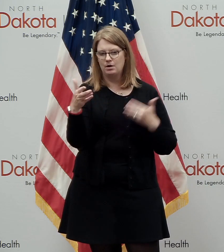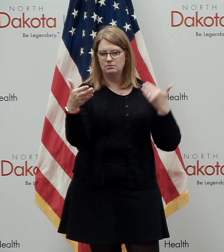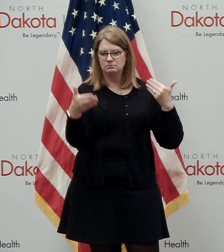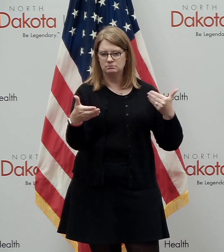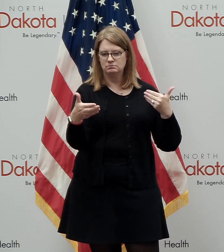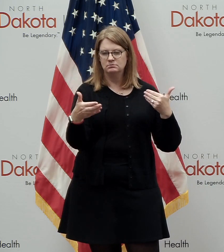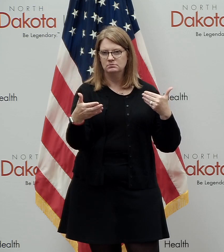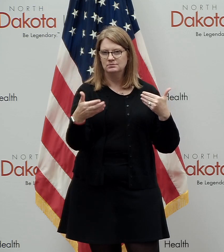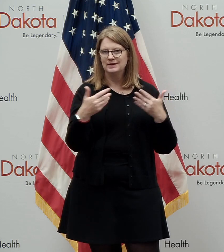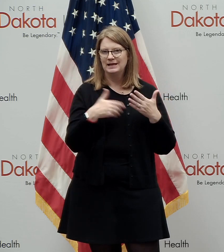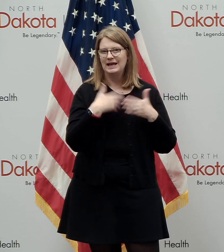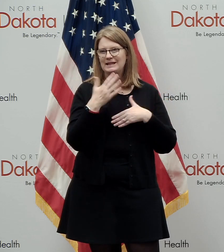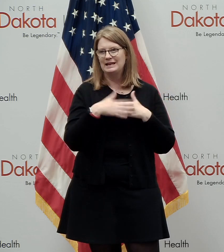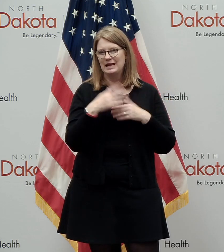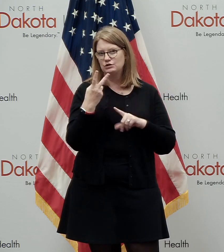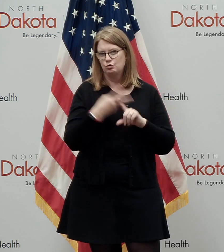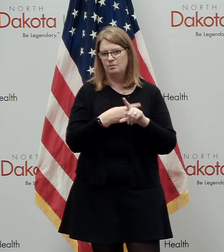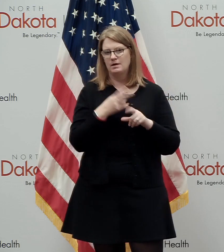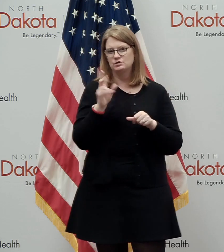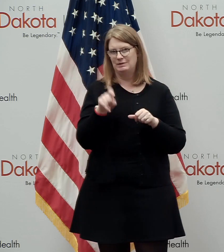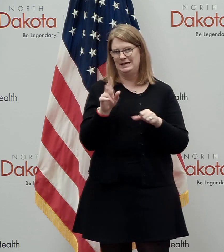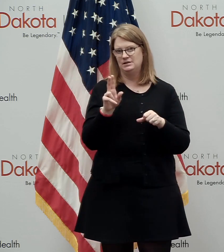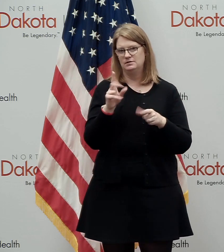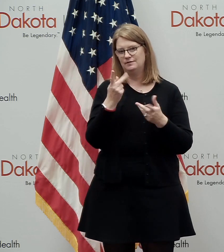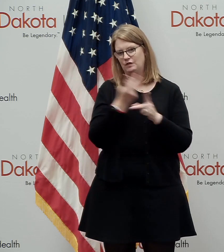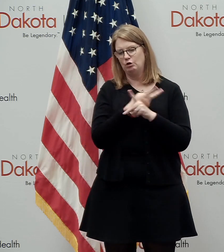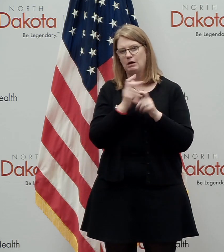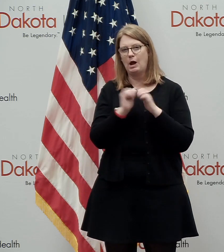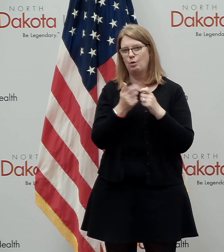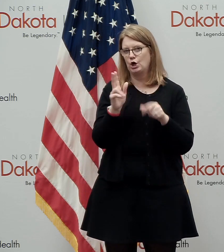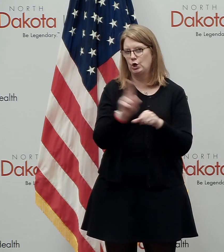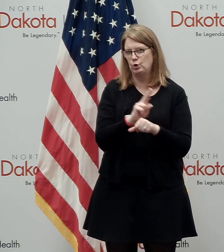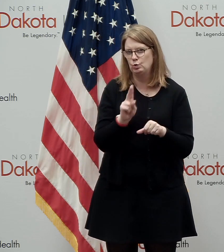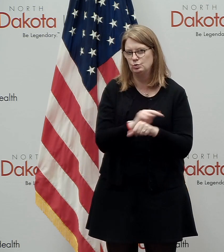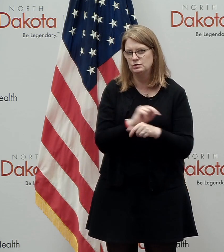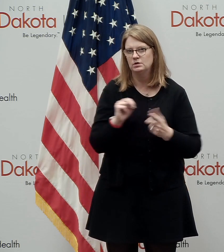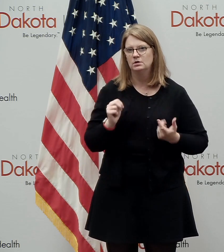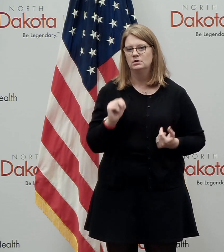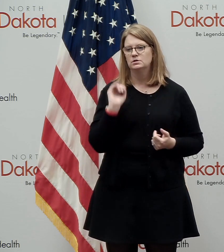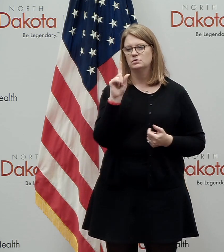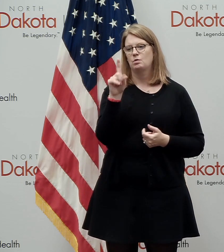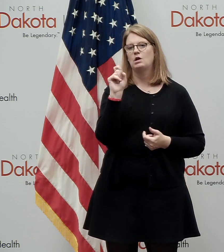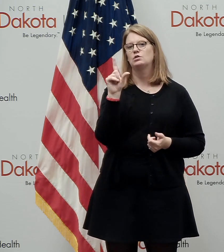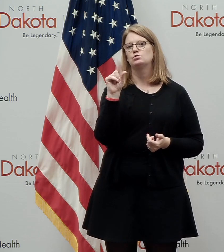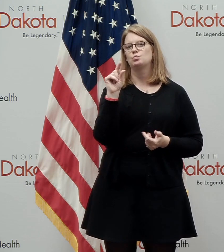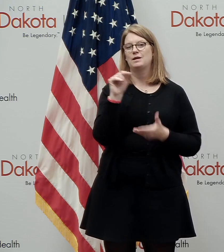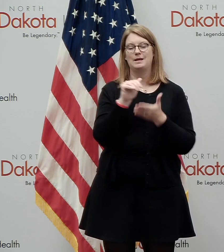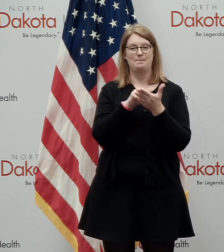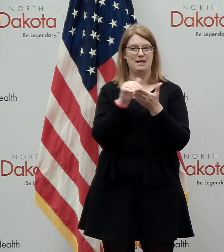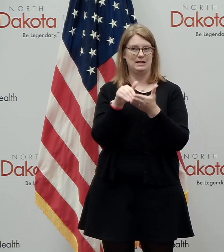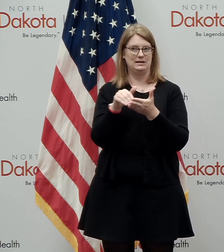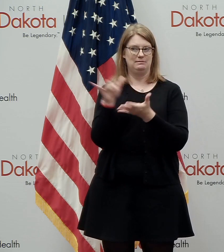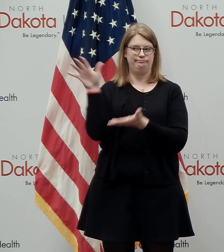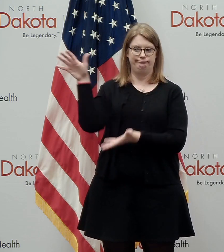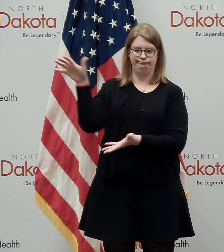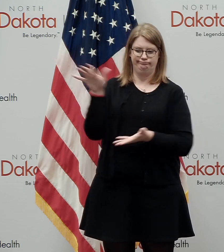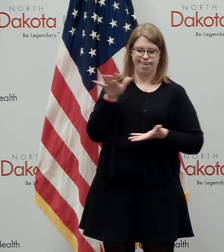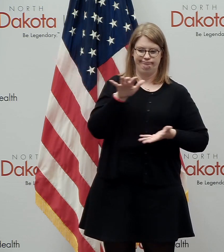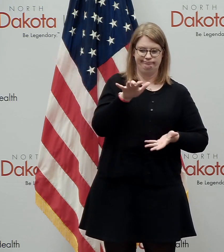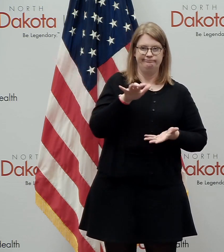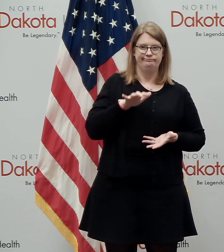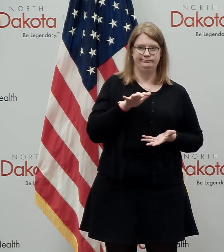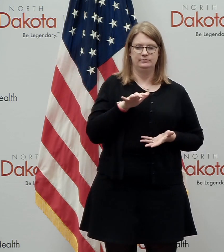probably allocate it the next 2 months if it's got to be spent before the end. So $120 million coming back. They had